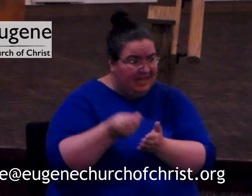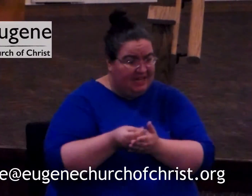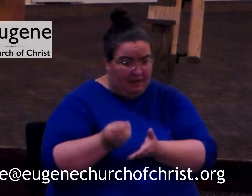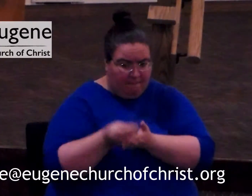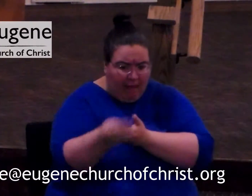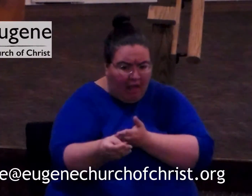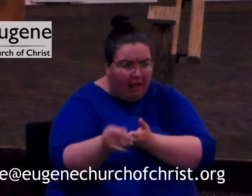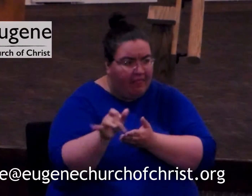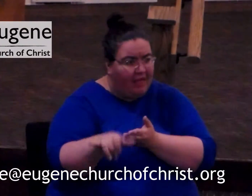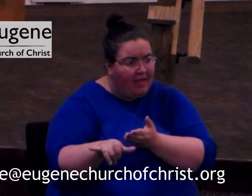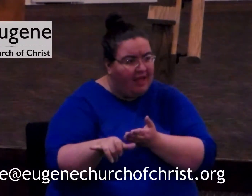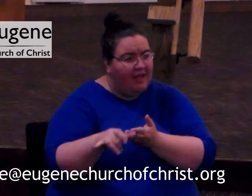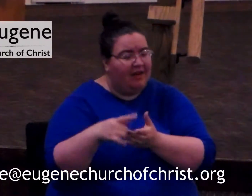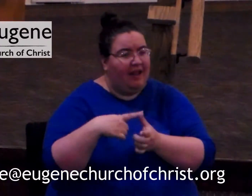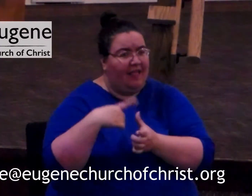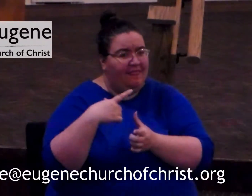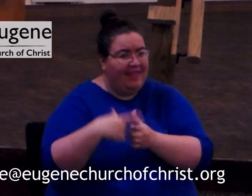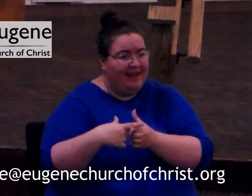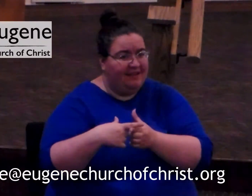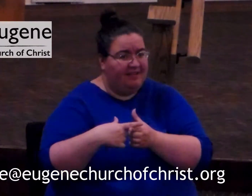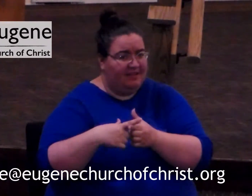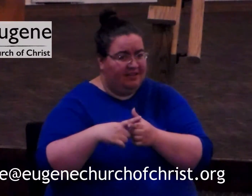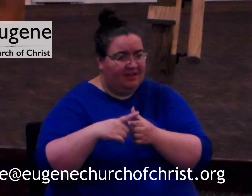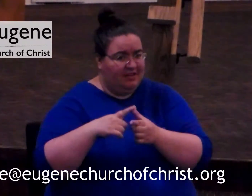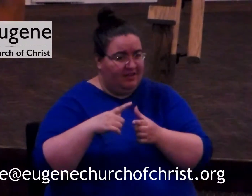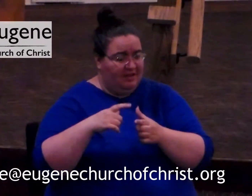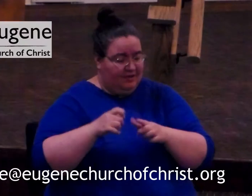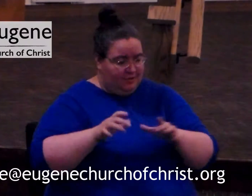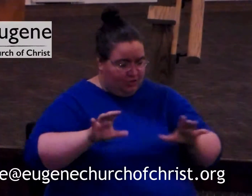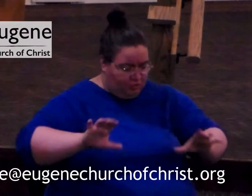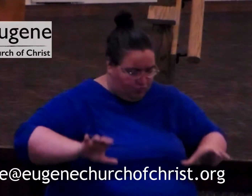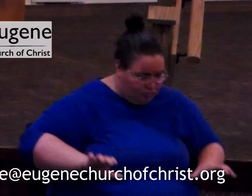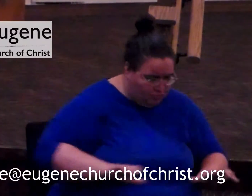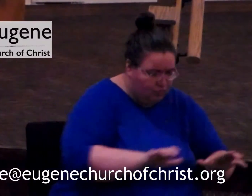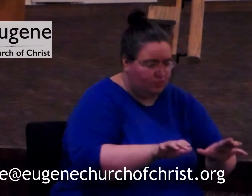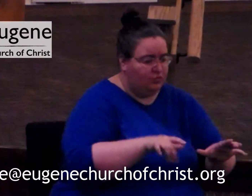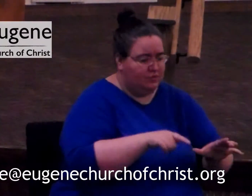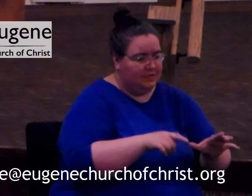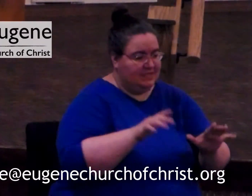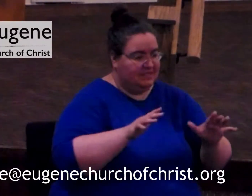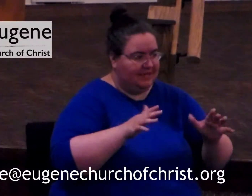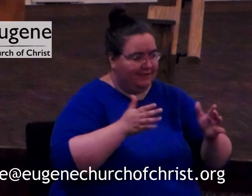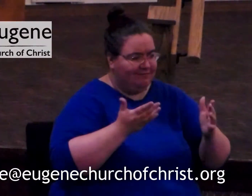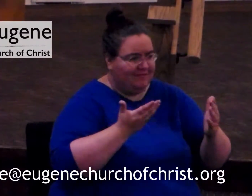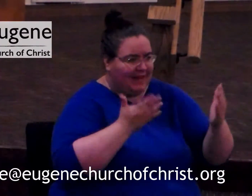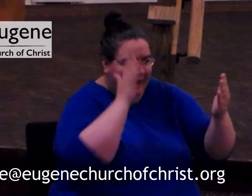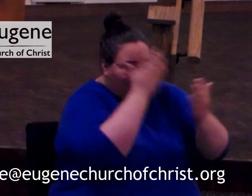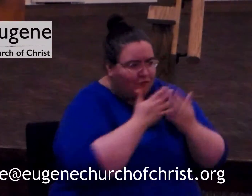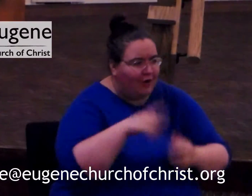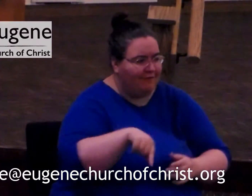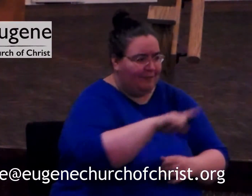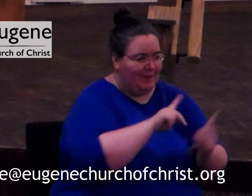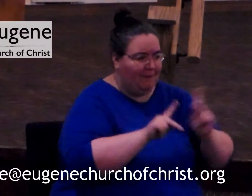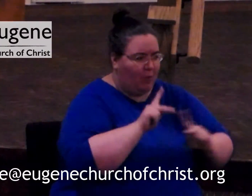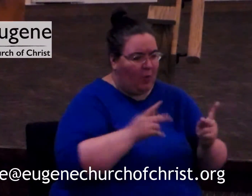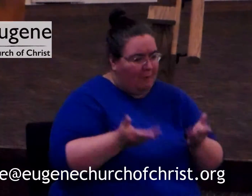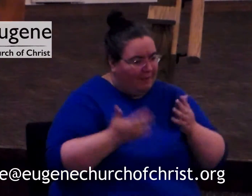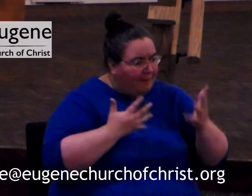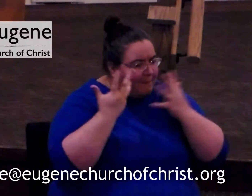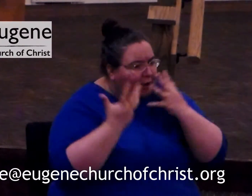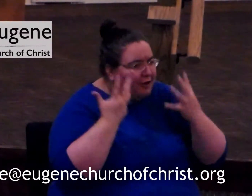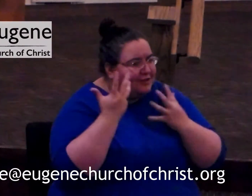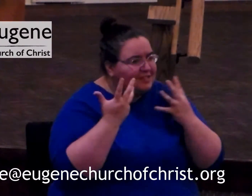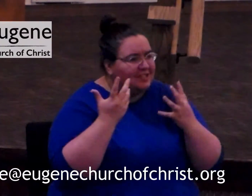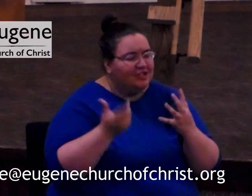place, planning for something like this, and how this incredible act of love for